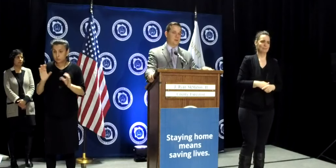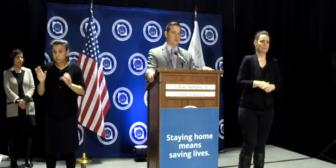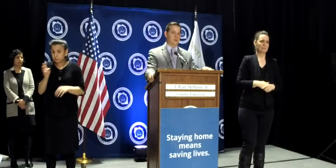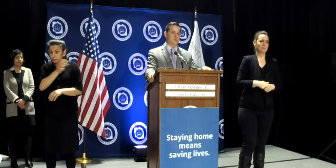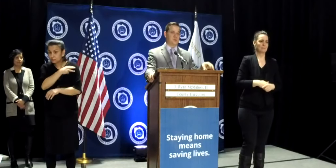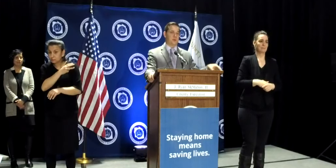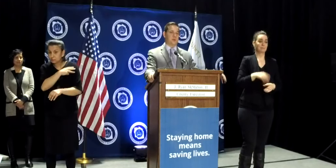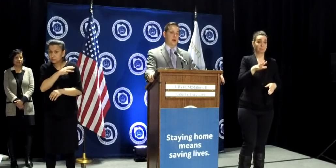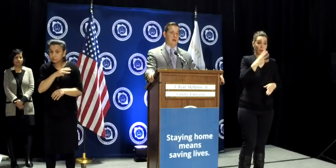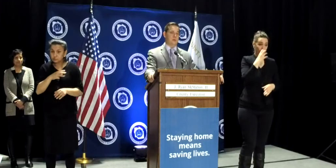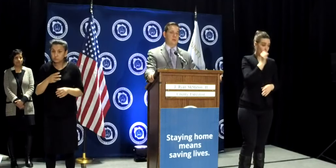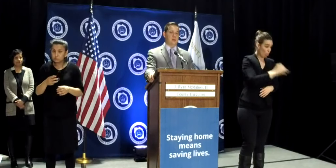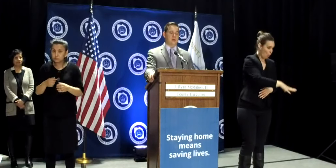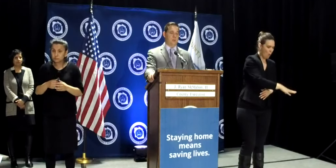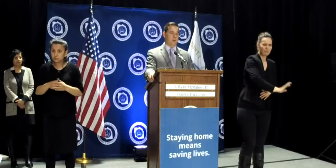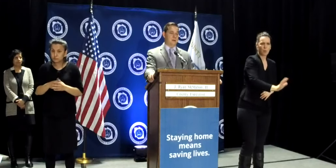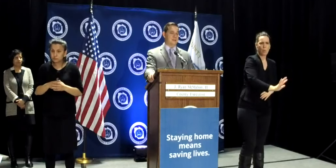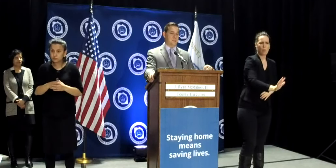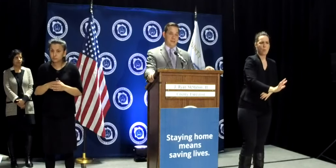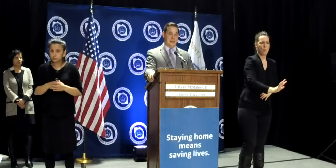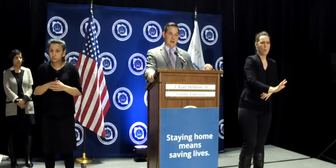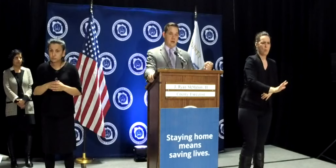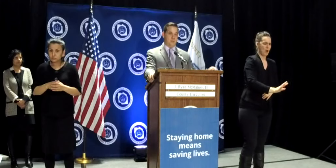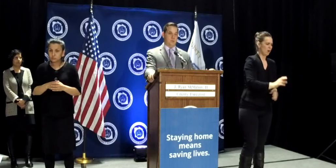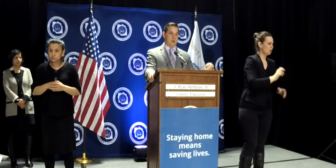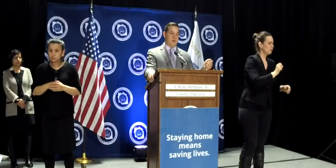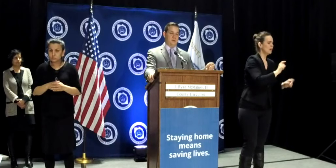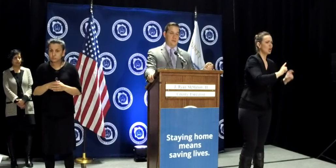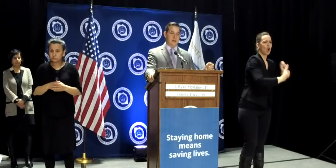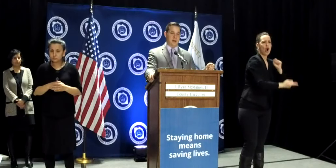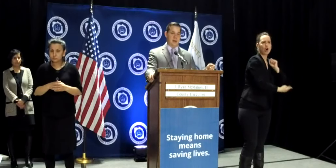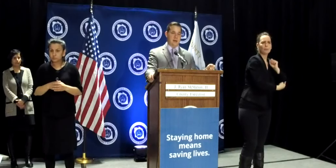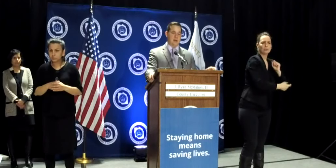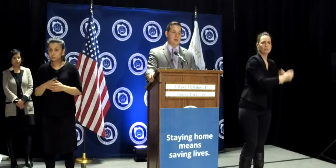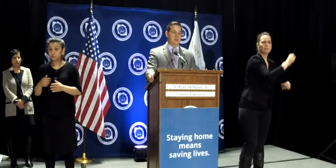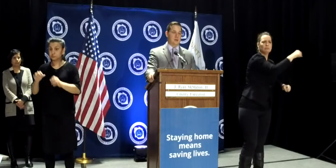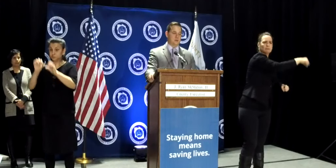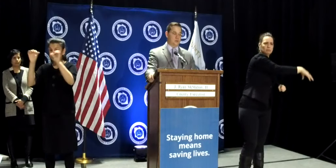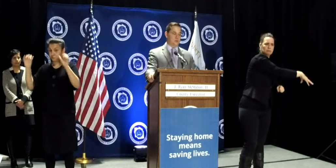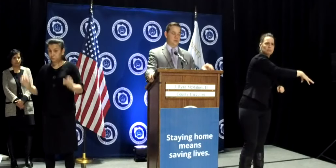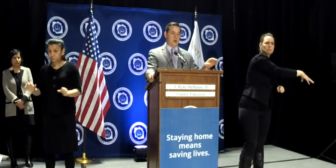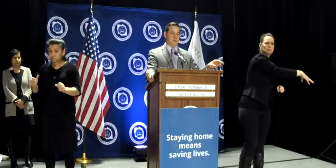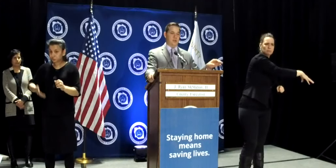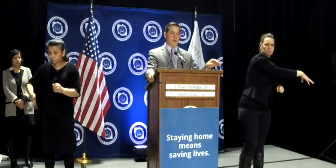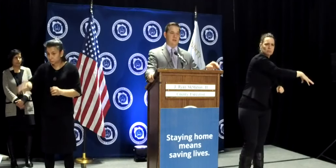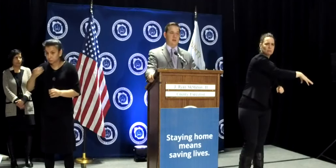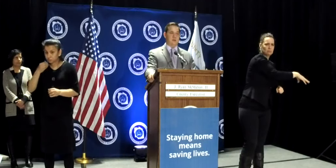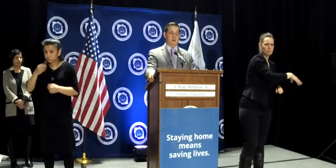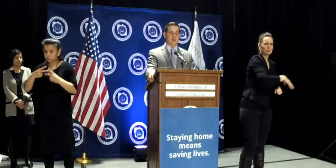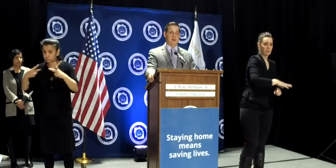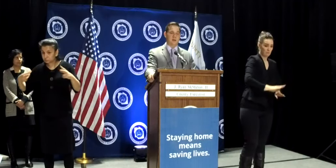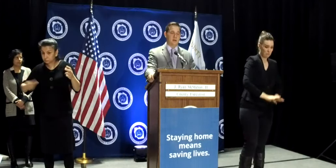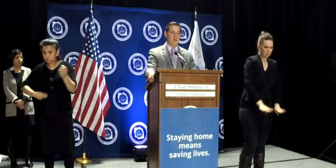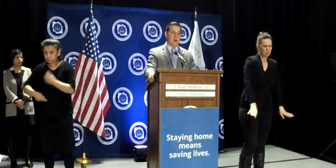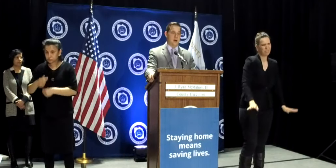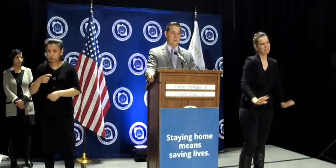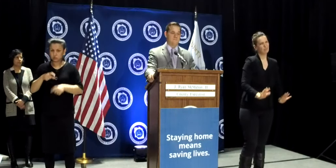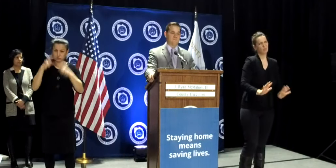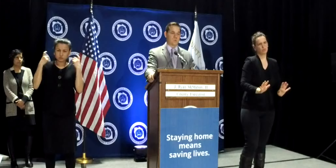after you're done with the grocery store on the ground. Nobody wants to pick that up. We all understand that. So just use the garbage can that was right